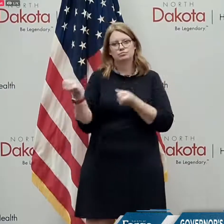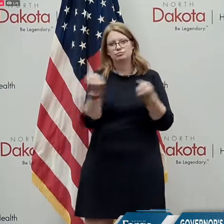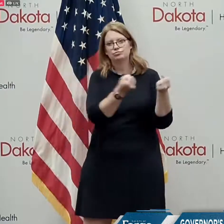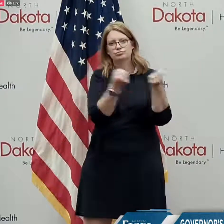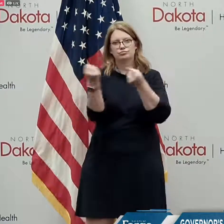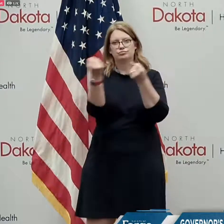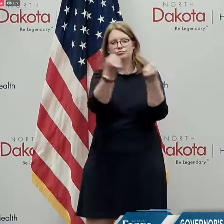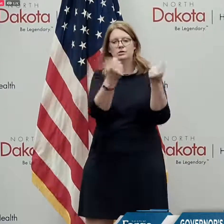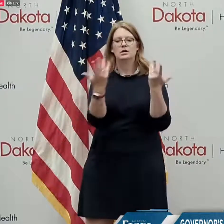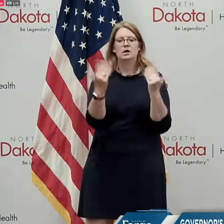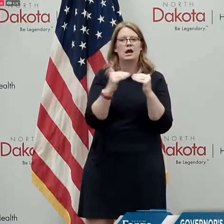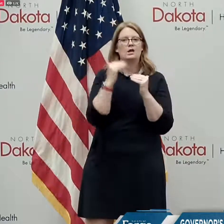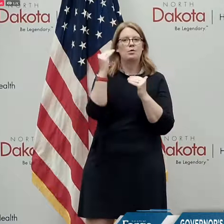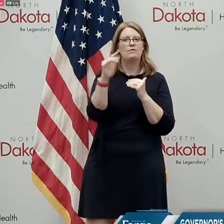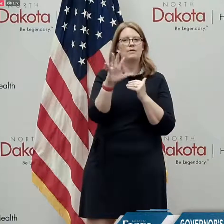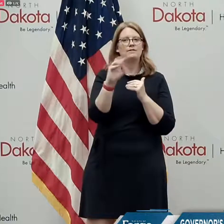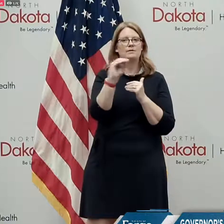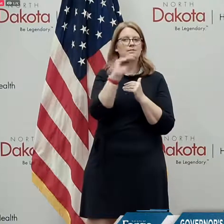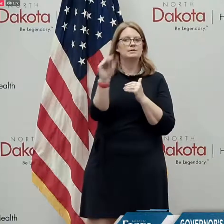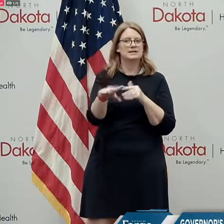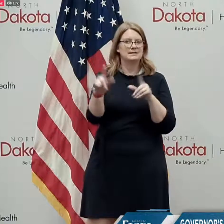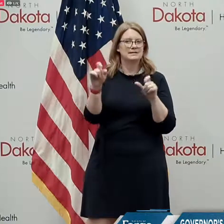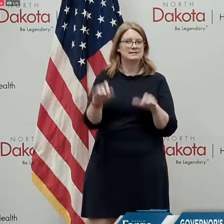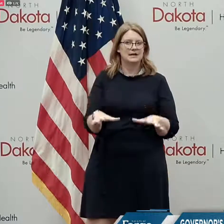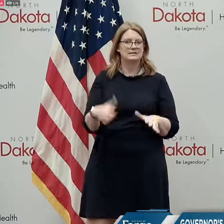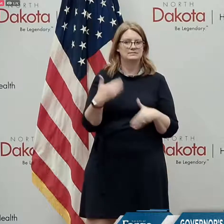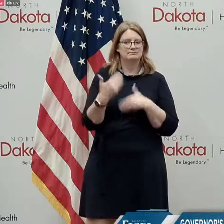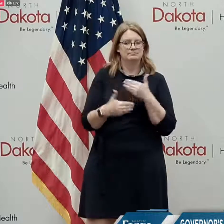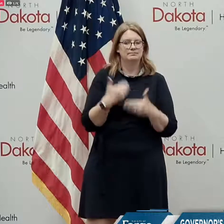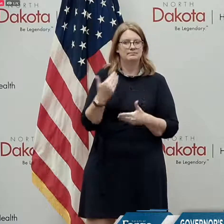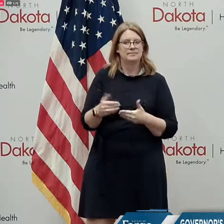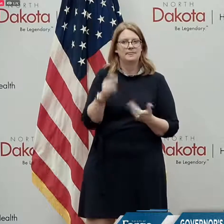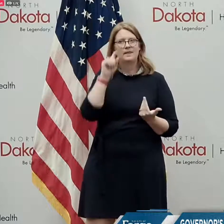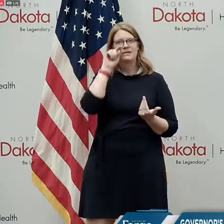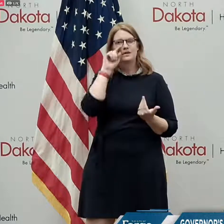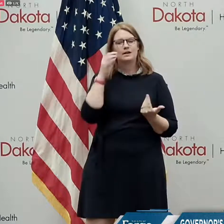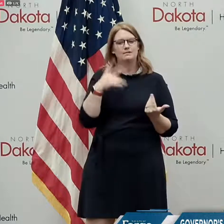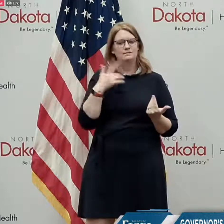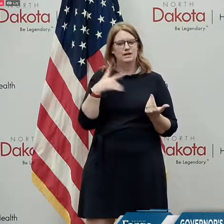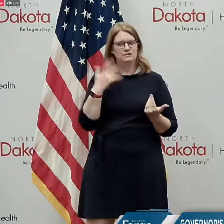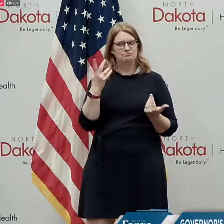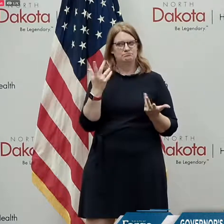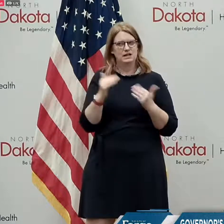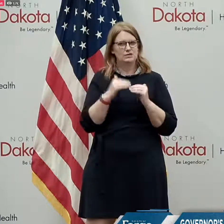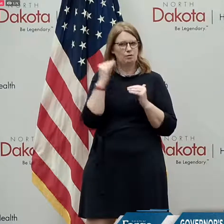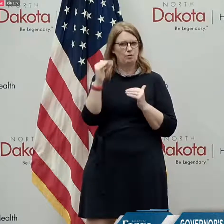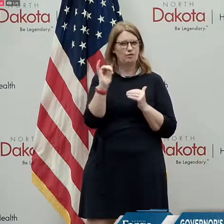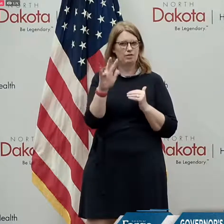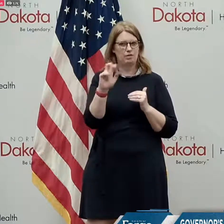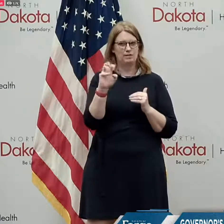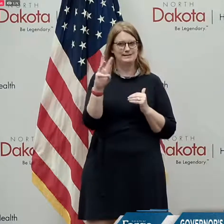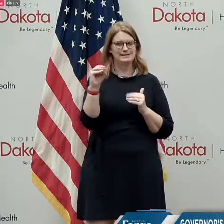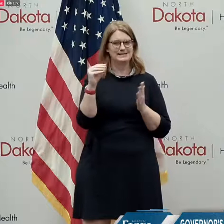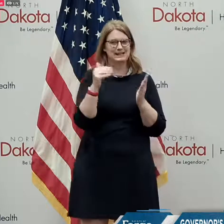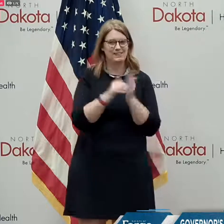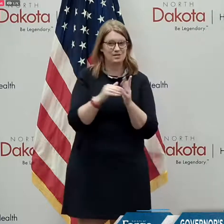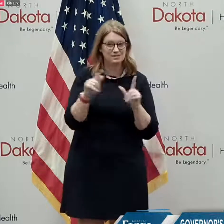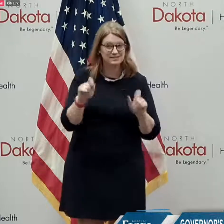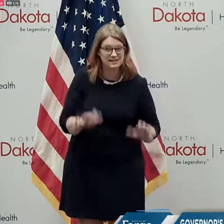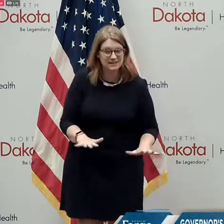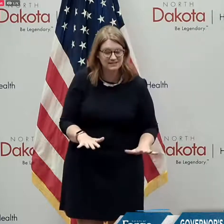over 50% of the tests that have been done, which is now I think over 360,000 tests,